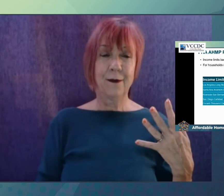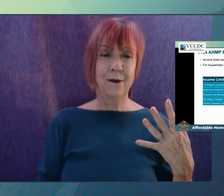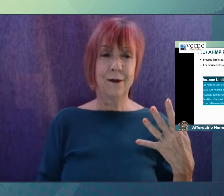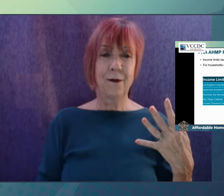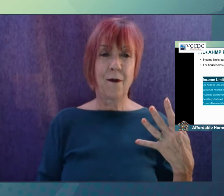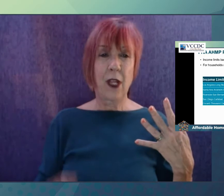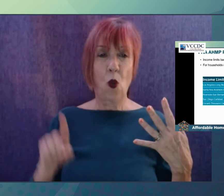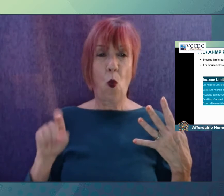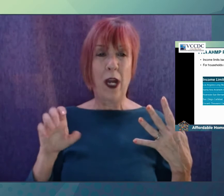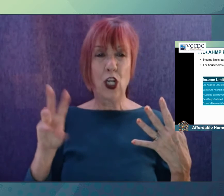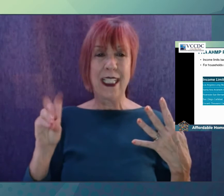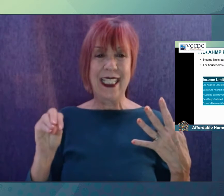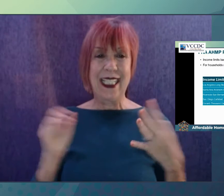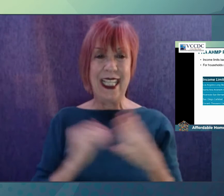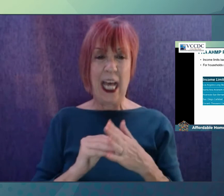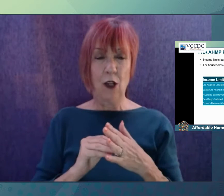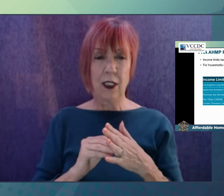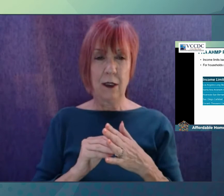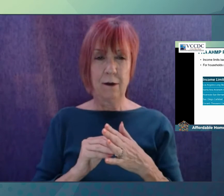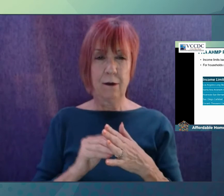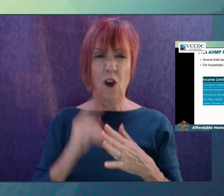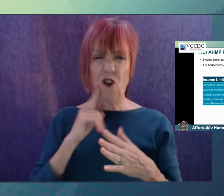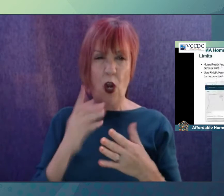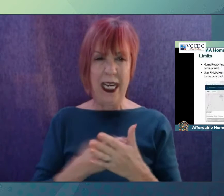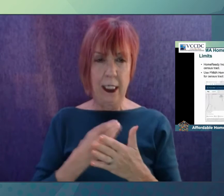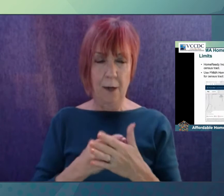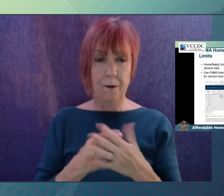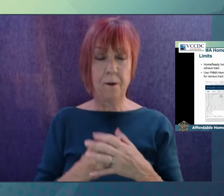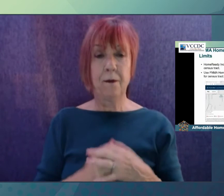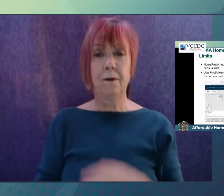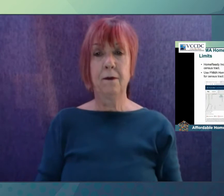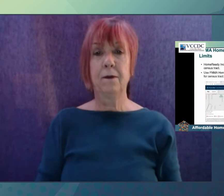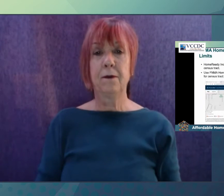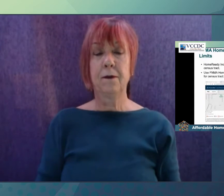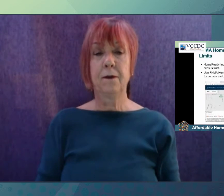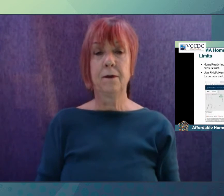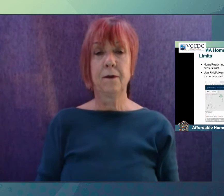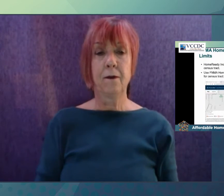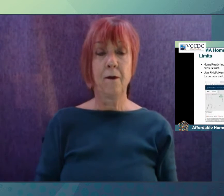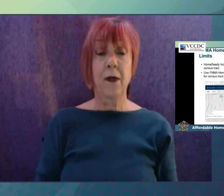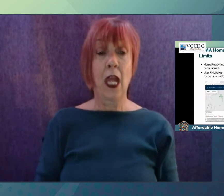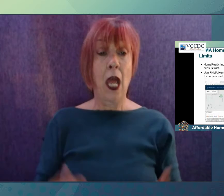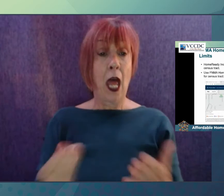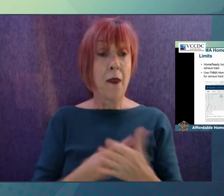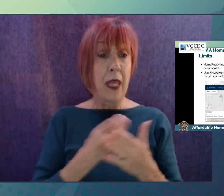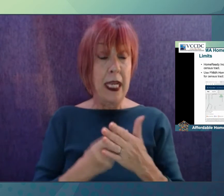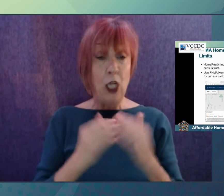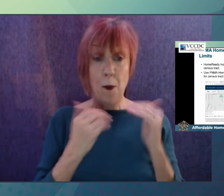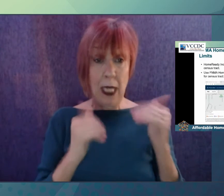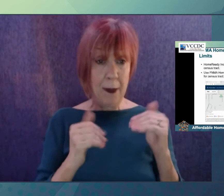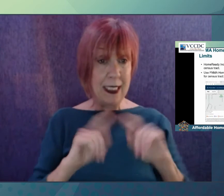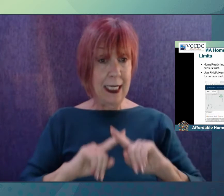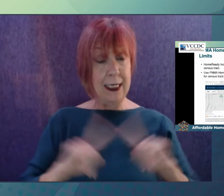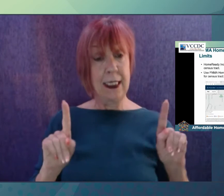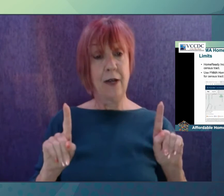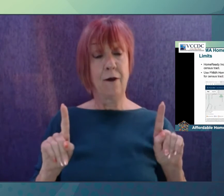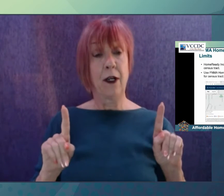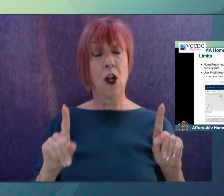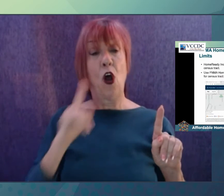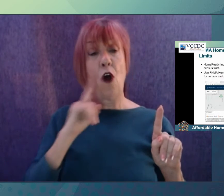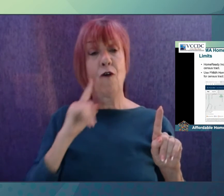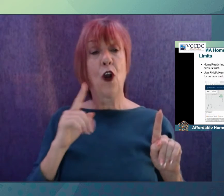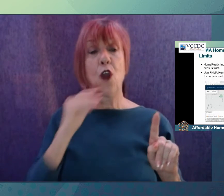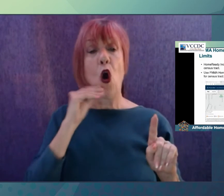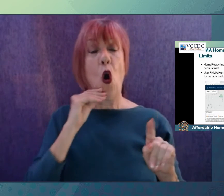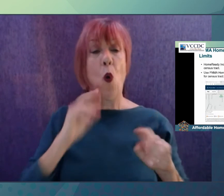as the income goes. Next slide, please. The income limits are different on the Home Ready piece